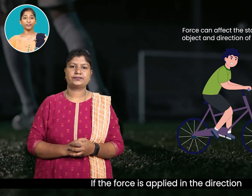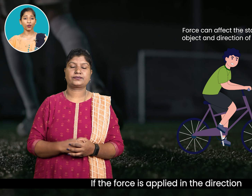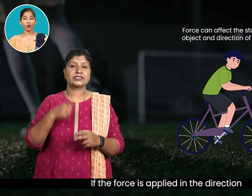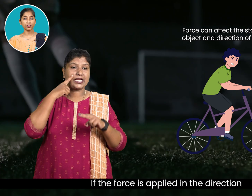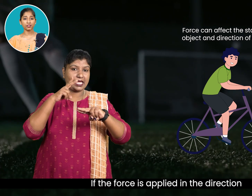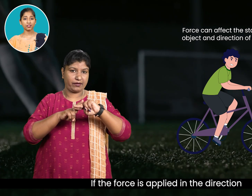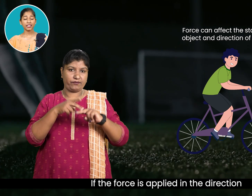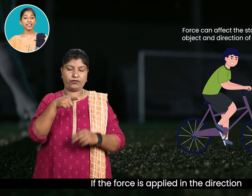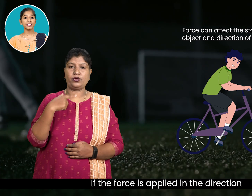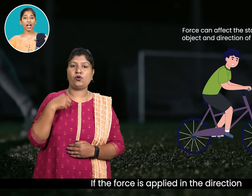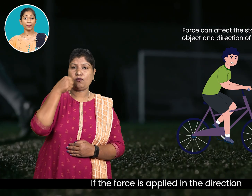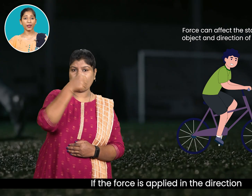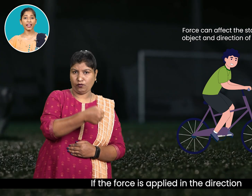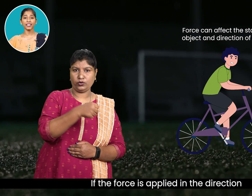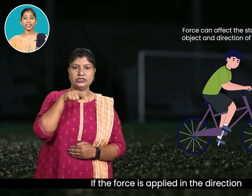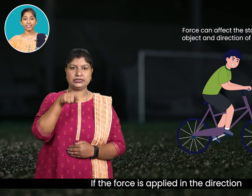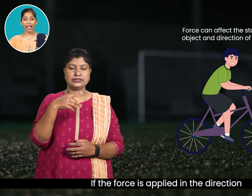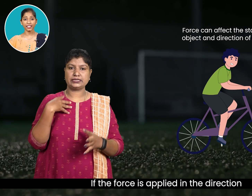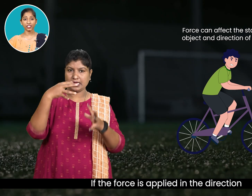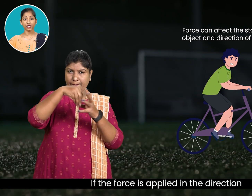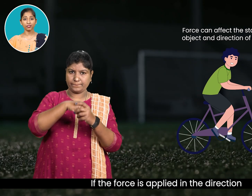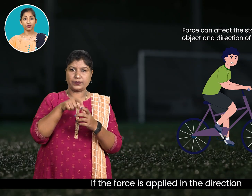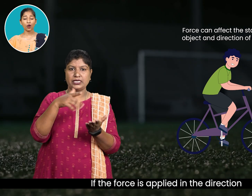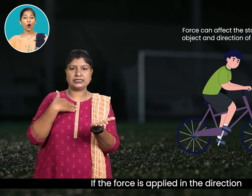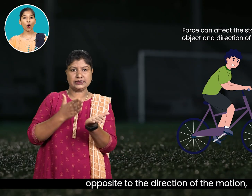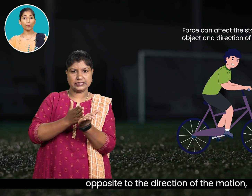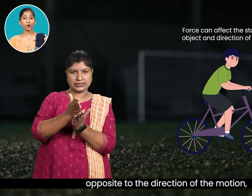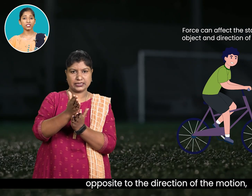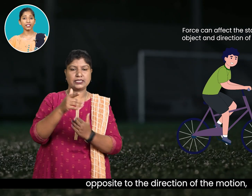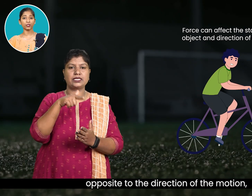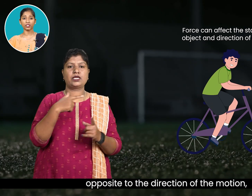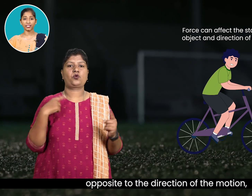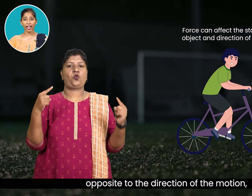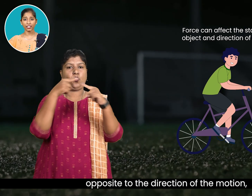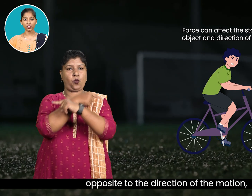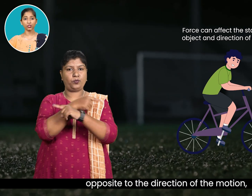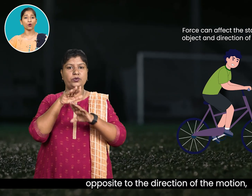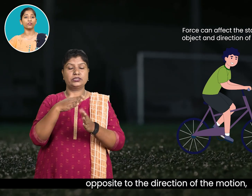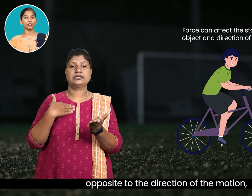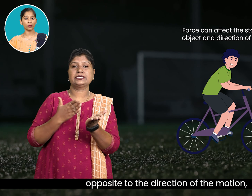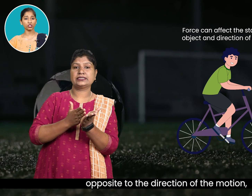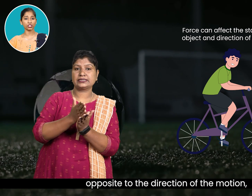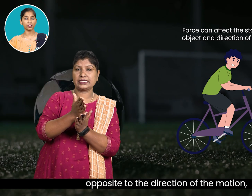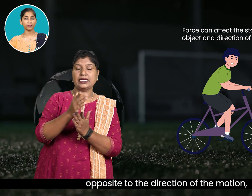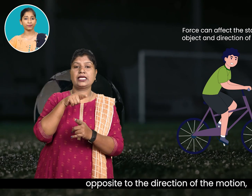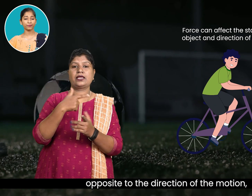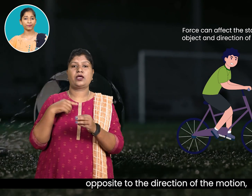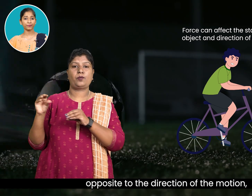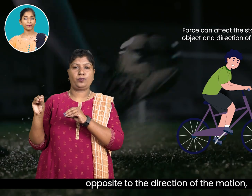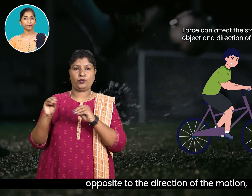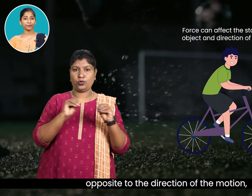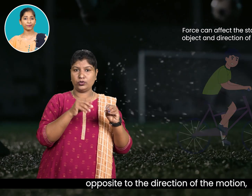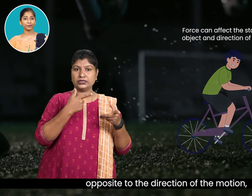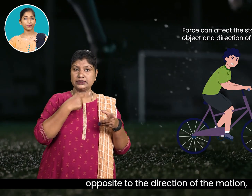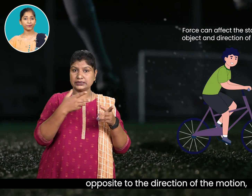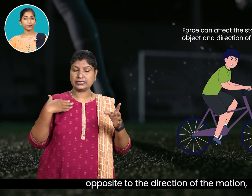If the force is applied in the direction opposite to the direction of the motion,